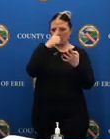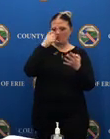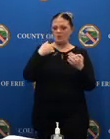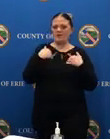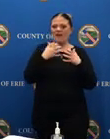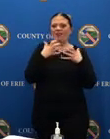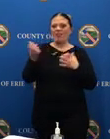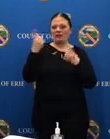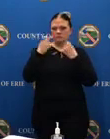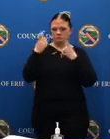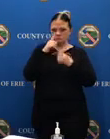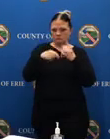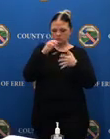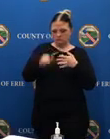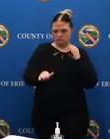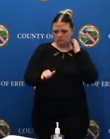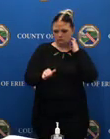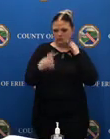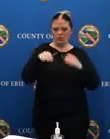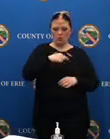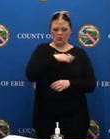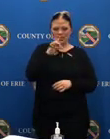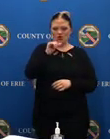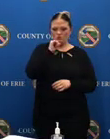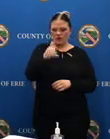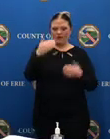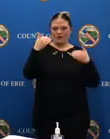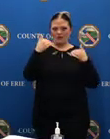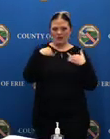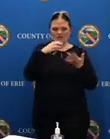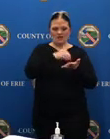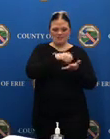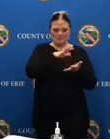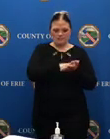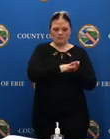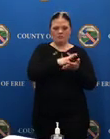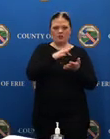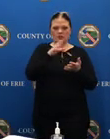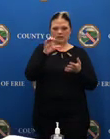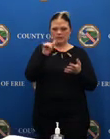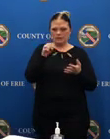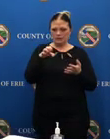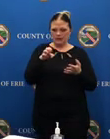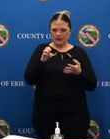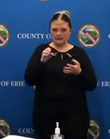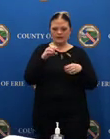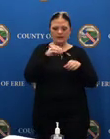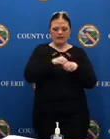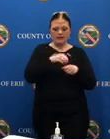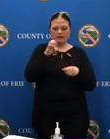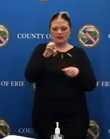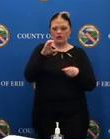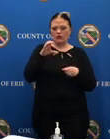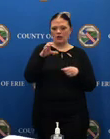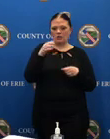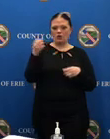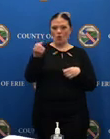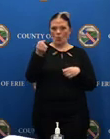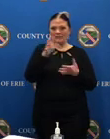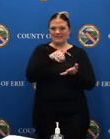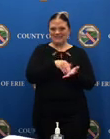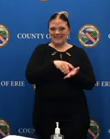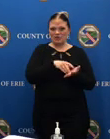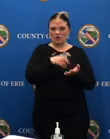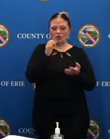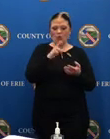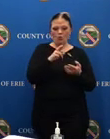of questions about jails. We do not have a documented case in either the Erie County Holding Center or the Erie County Jail, the holding center